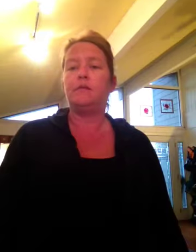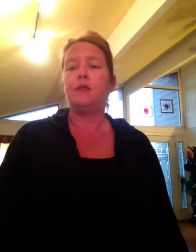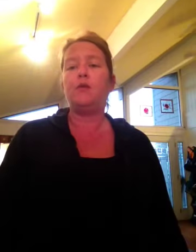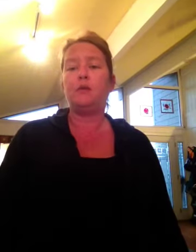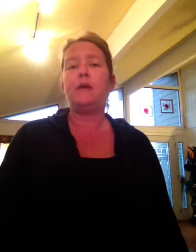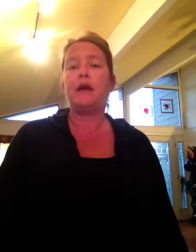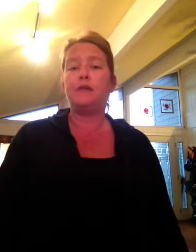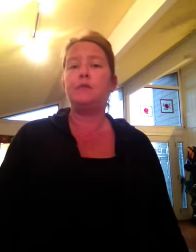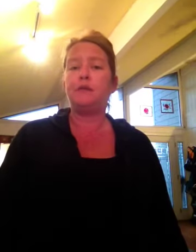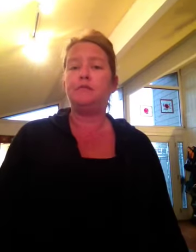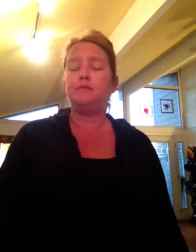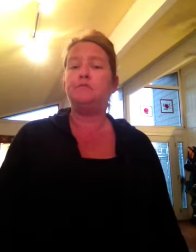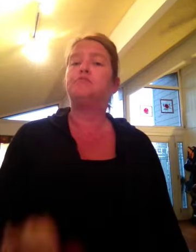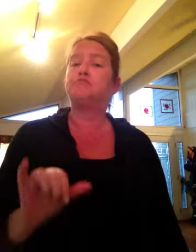That would be my husband.